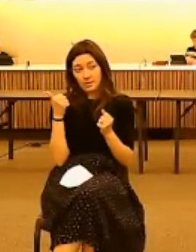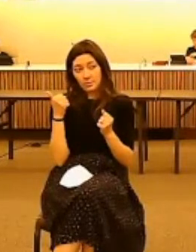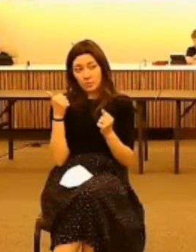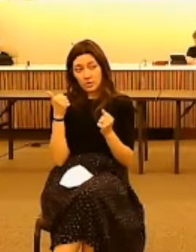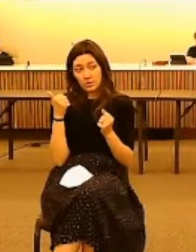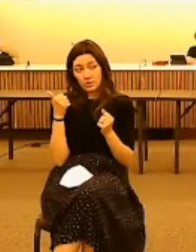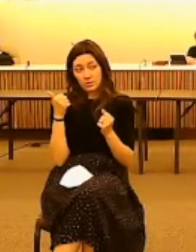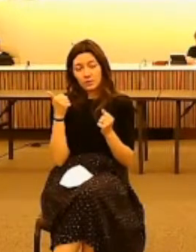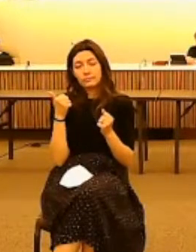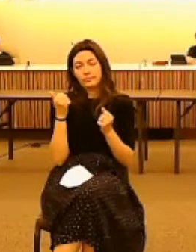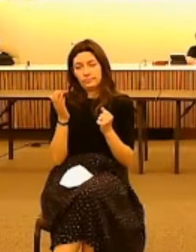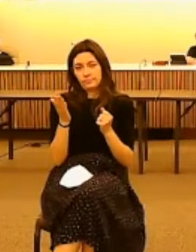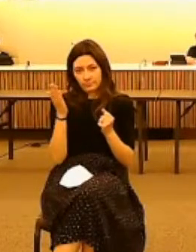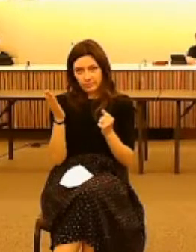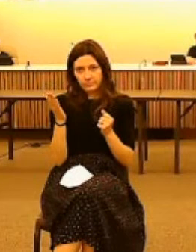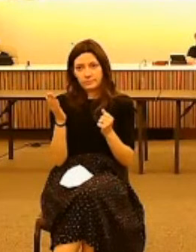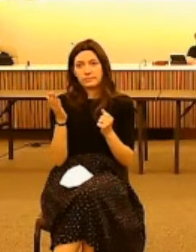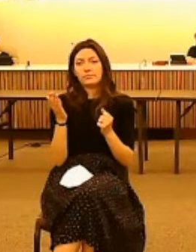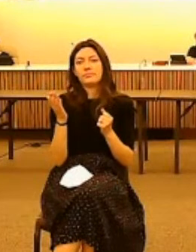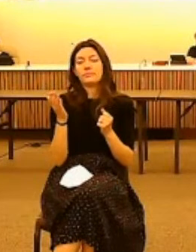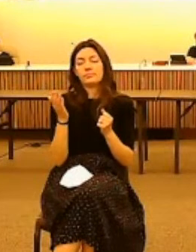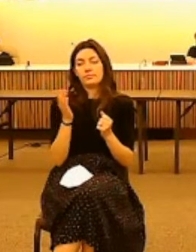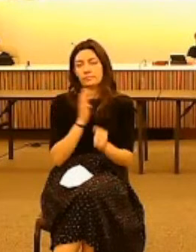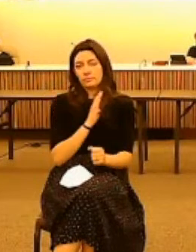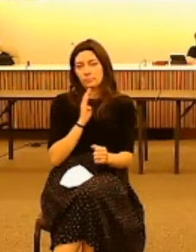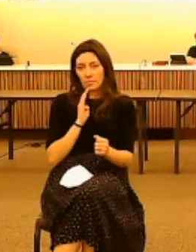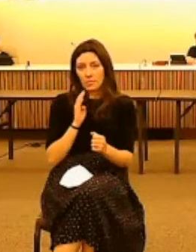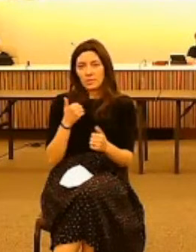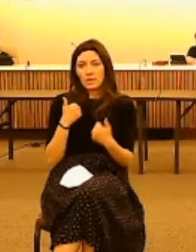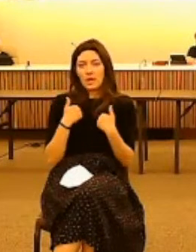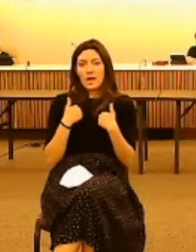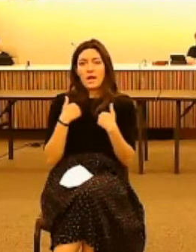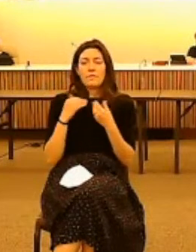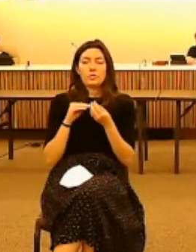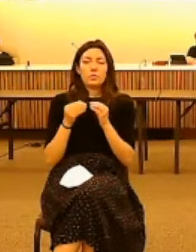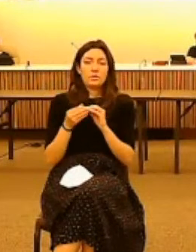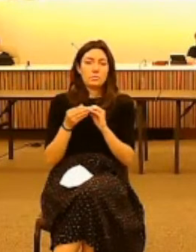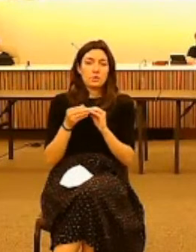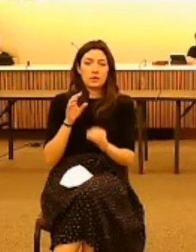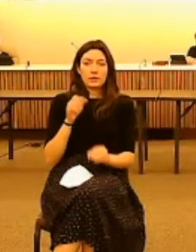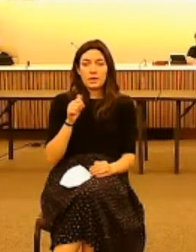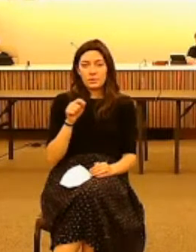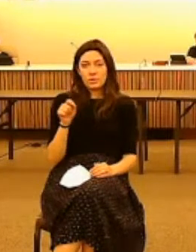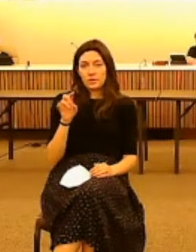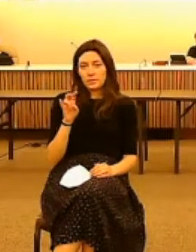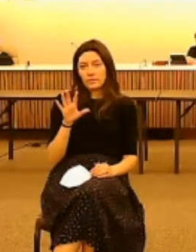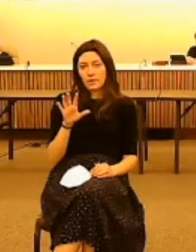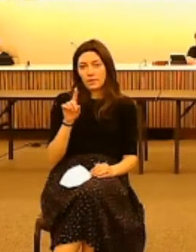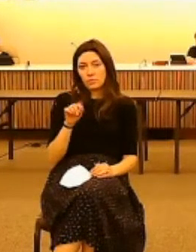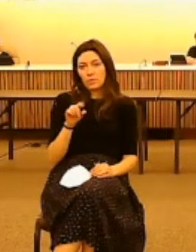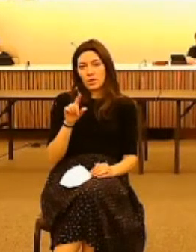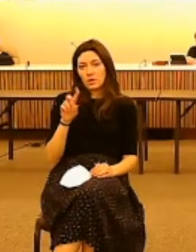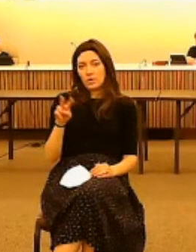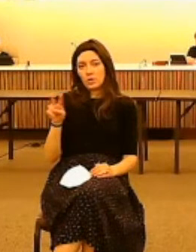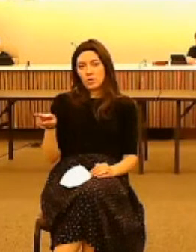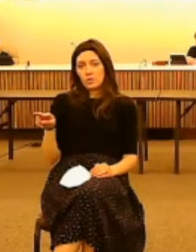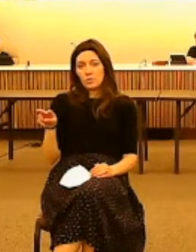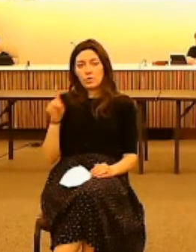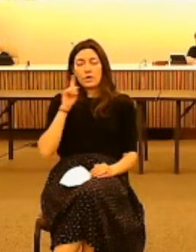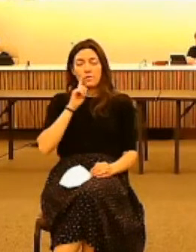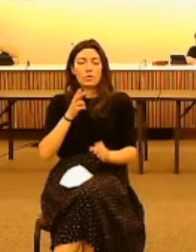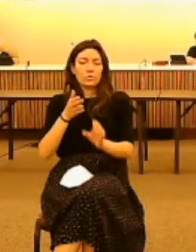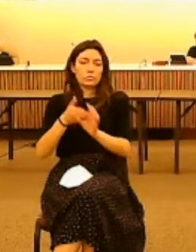Fellow board members, I have resolution 10-175, 2022 to join the Monroe County Power Community